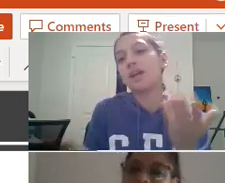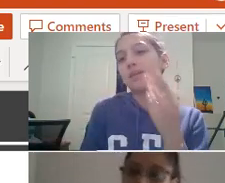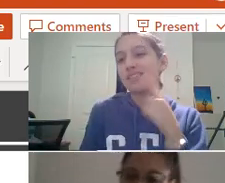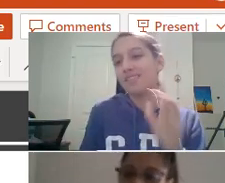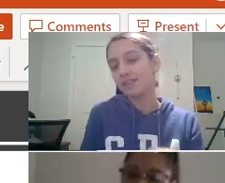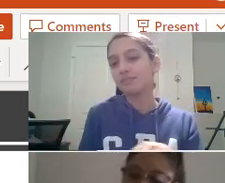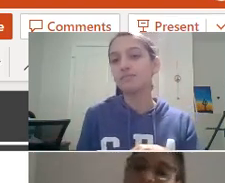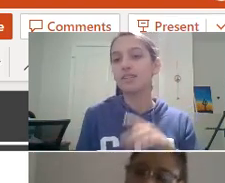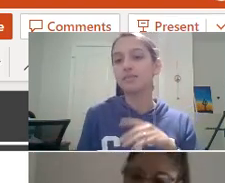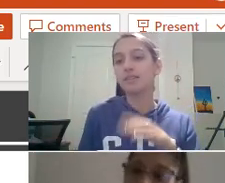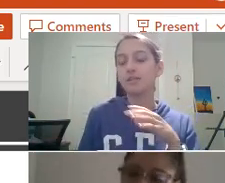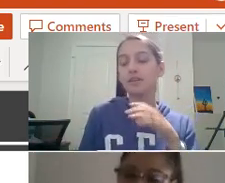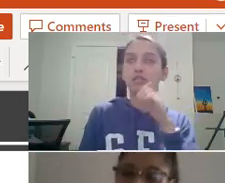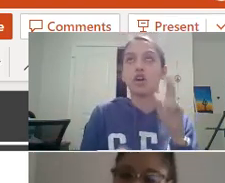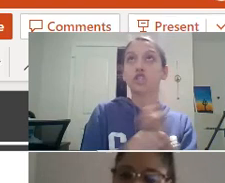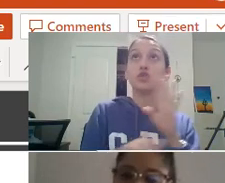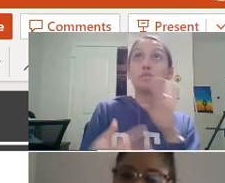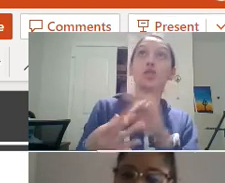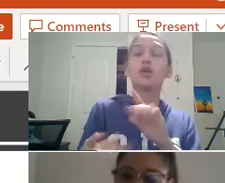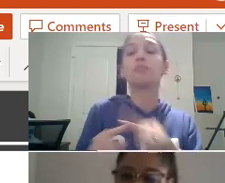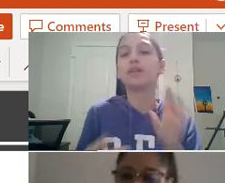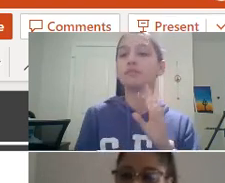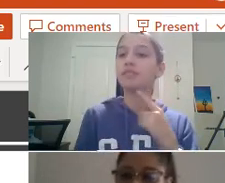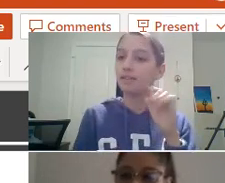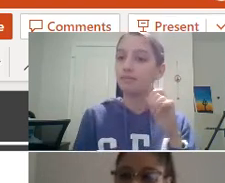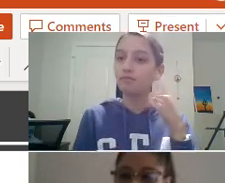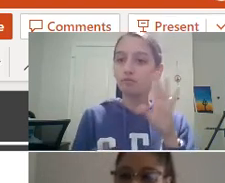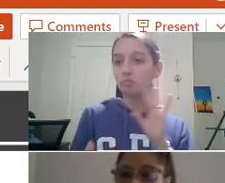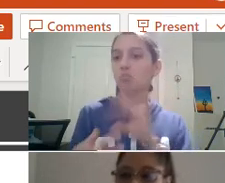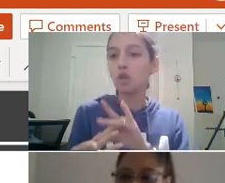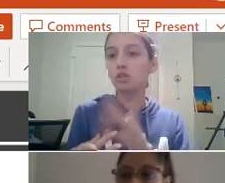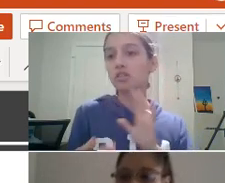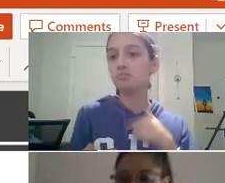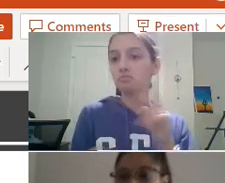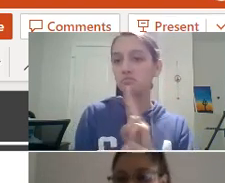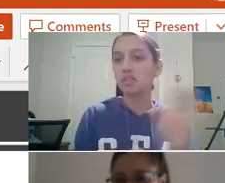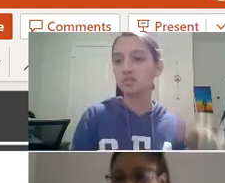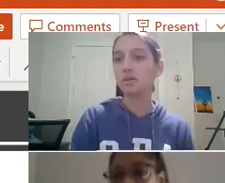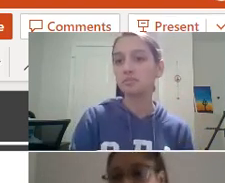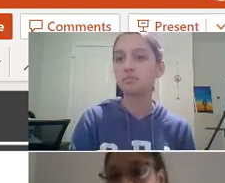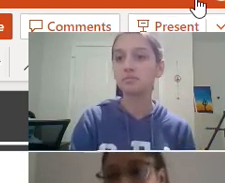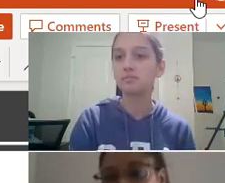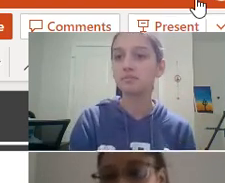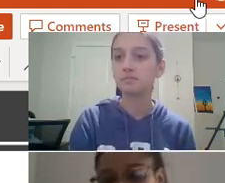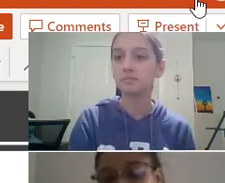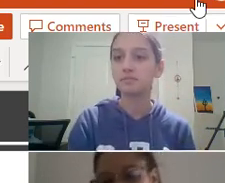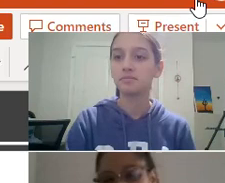there. I might say that and not use belong, but yeah, belong. I use that.